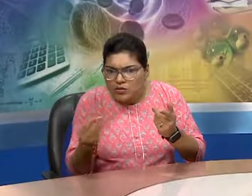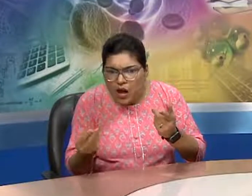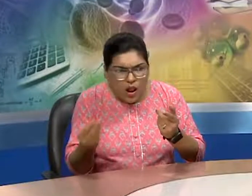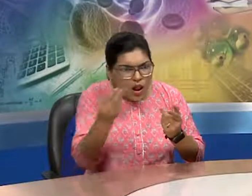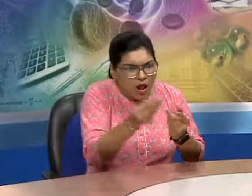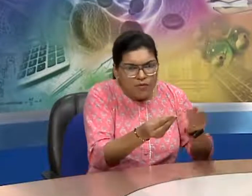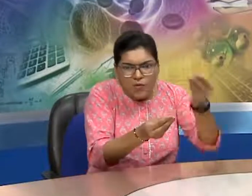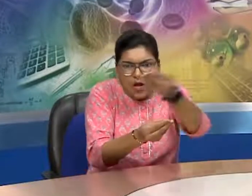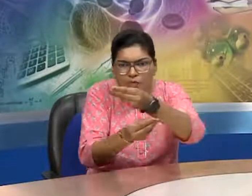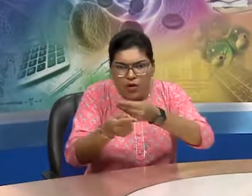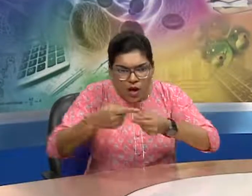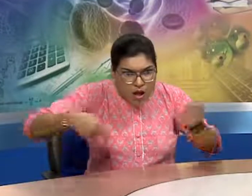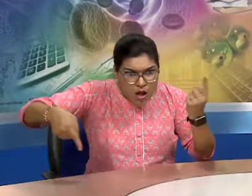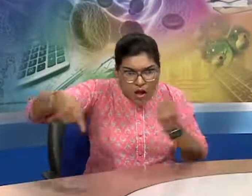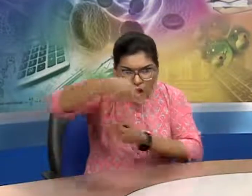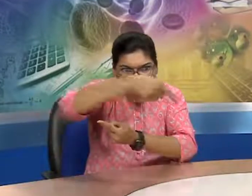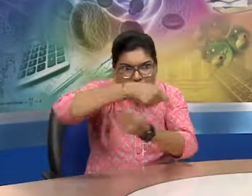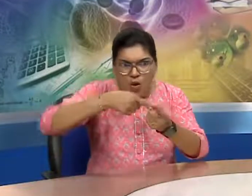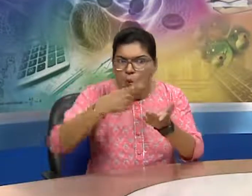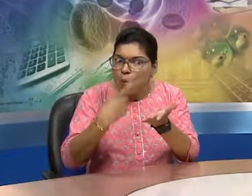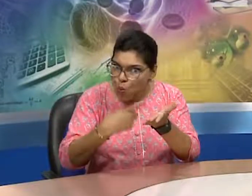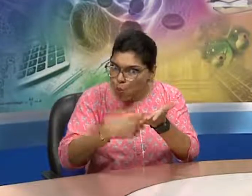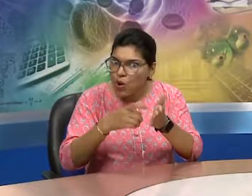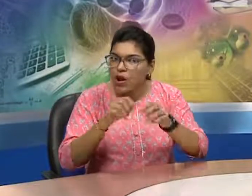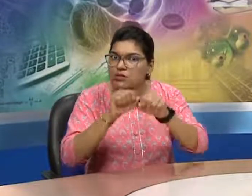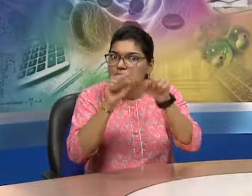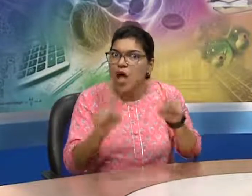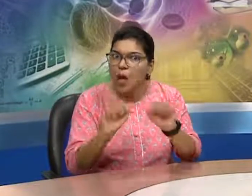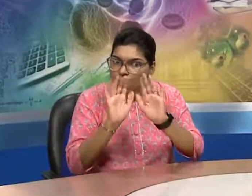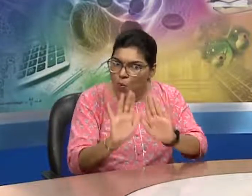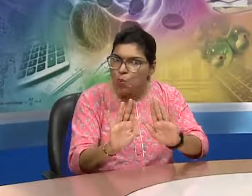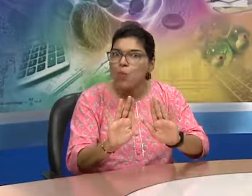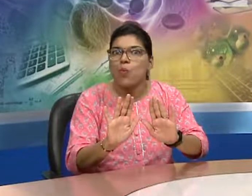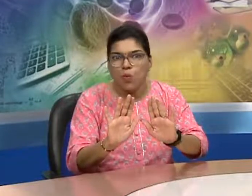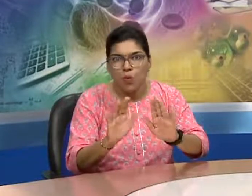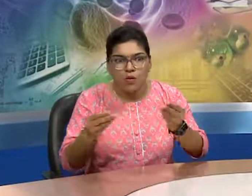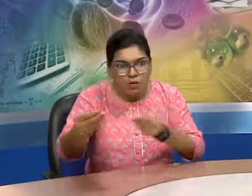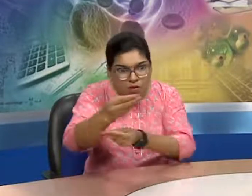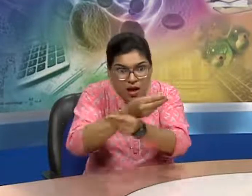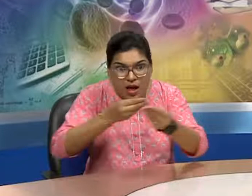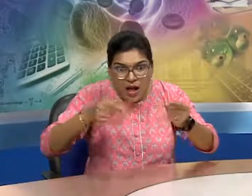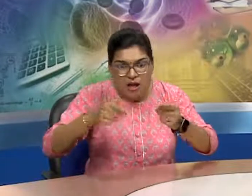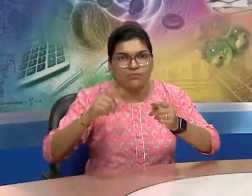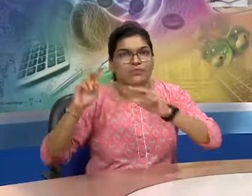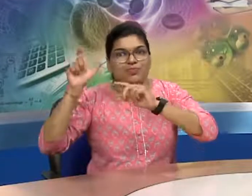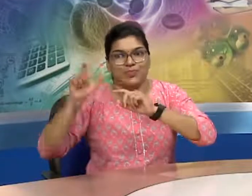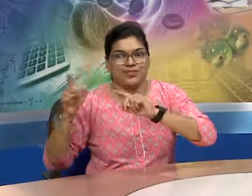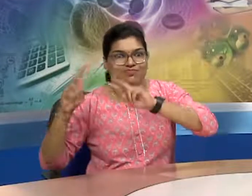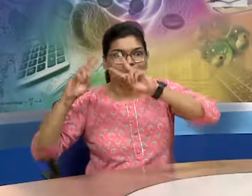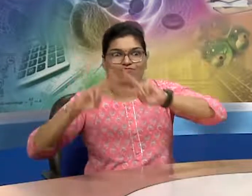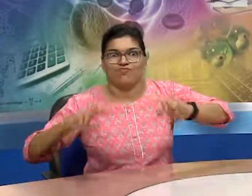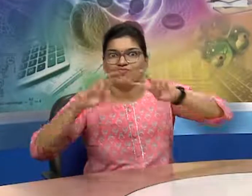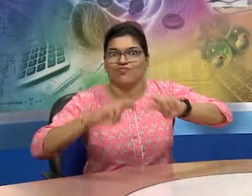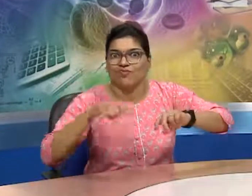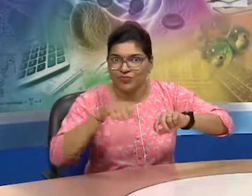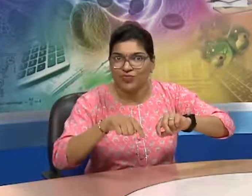Ecology word can be defined as the scientific study of the relationship of